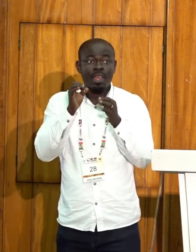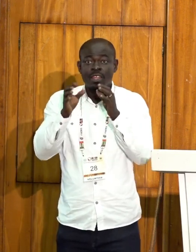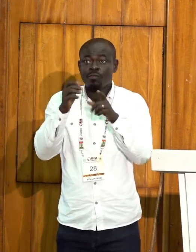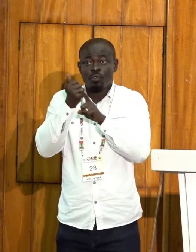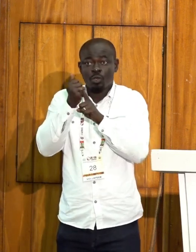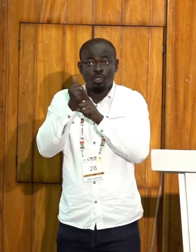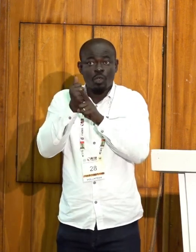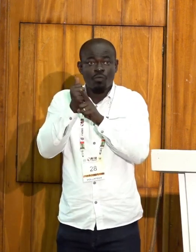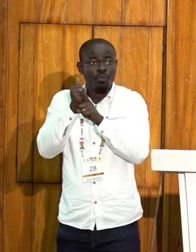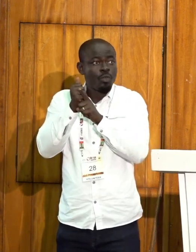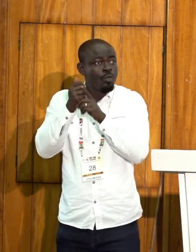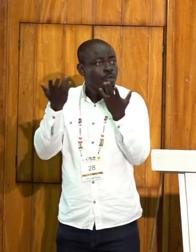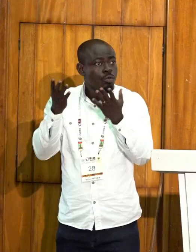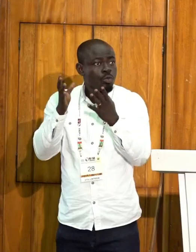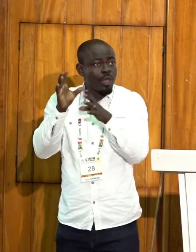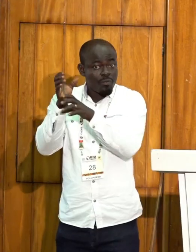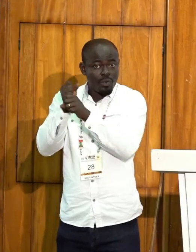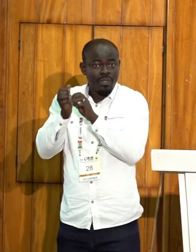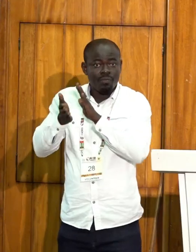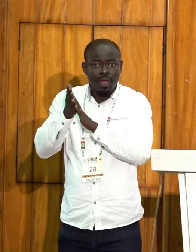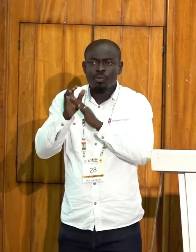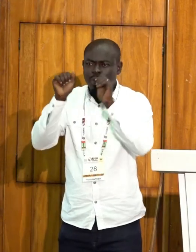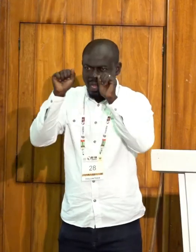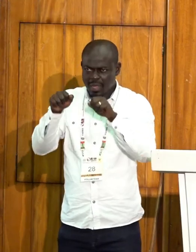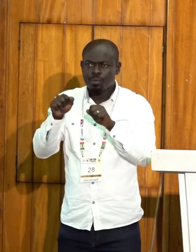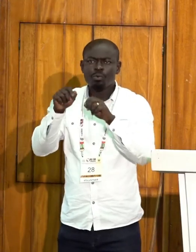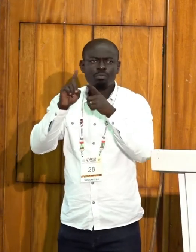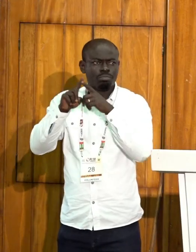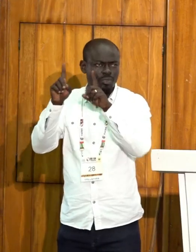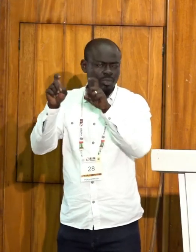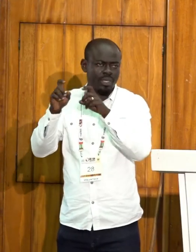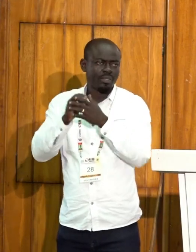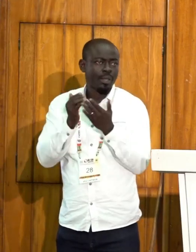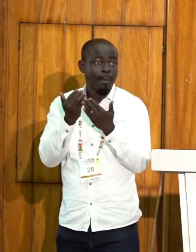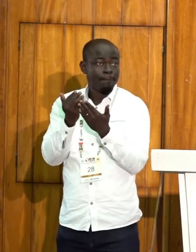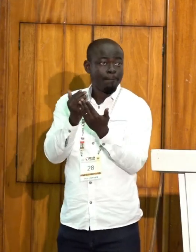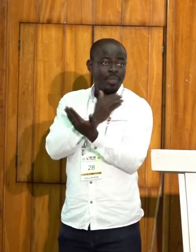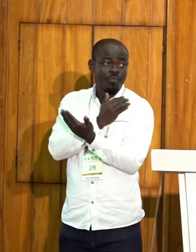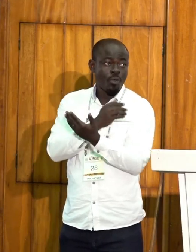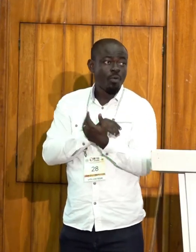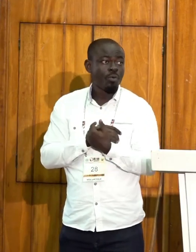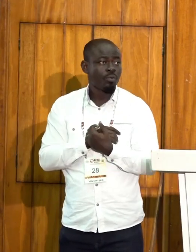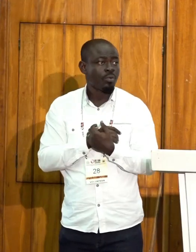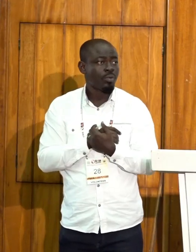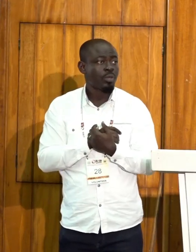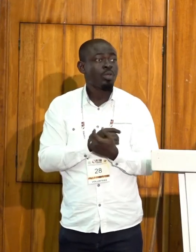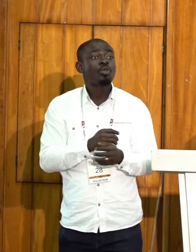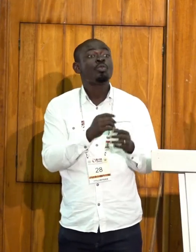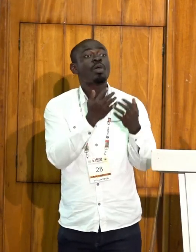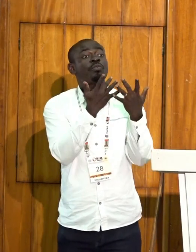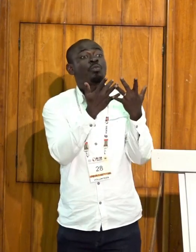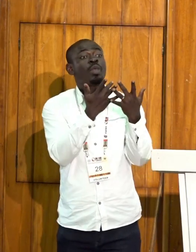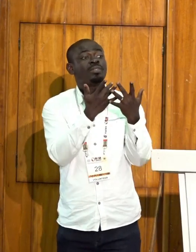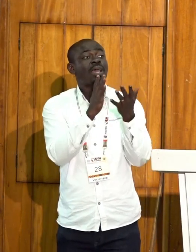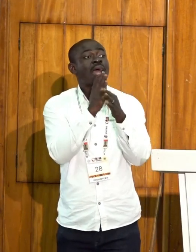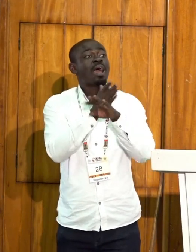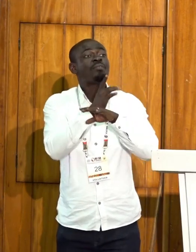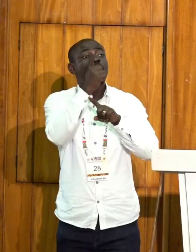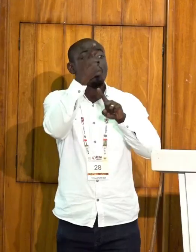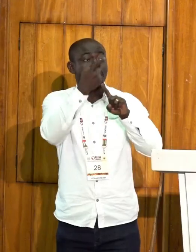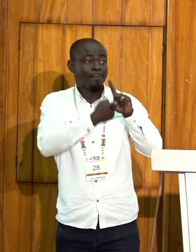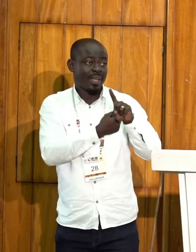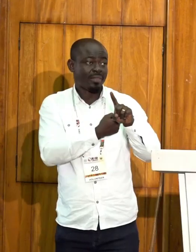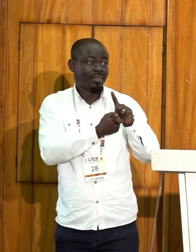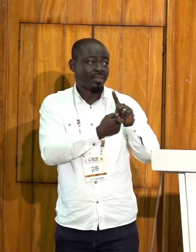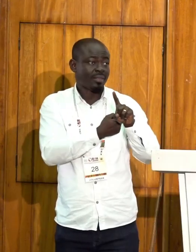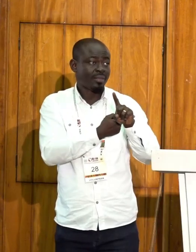exposed, you can actually be able to detect. Because before, it was said that you had to wait 1 month, and they